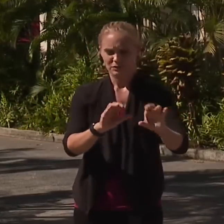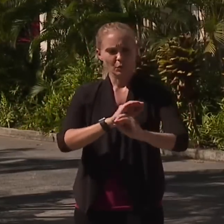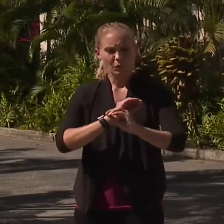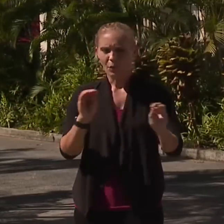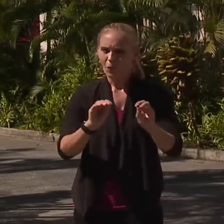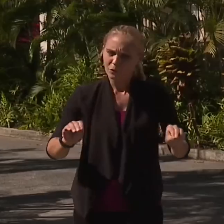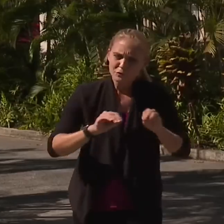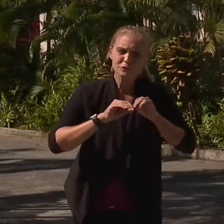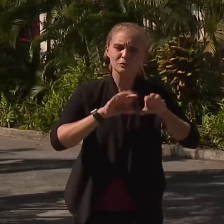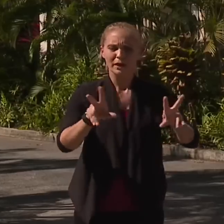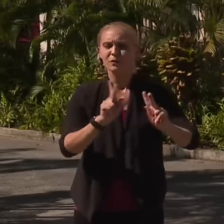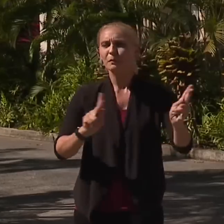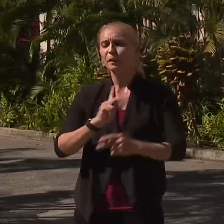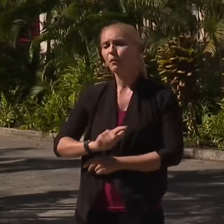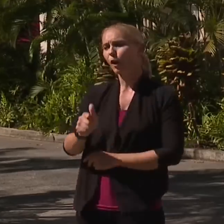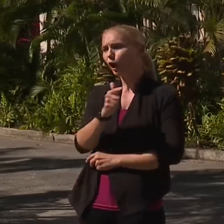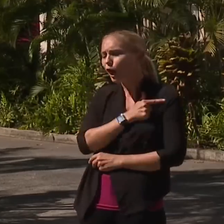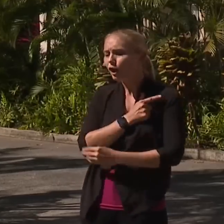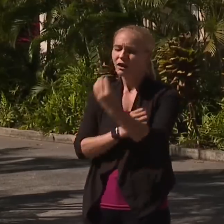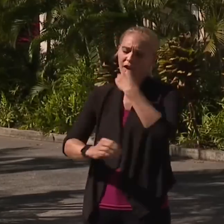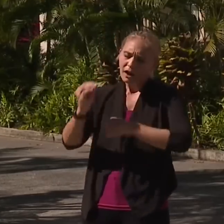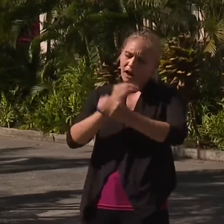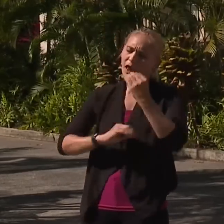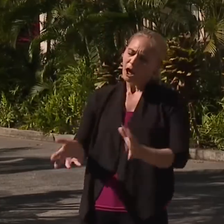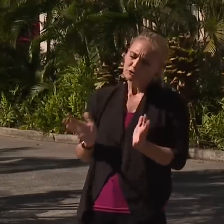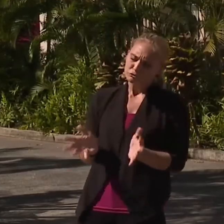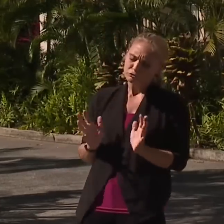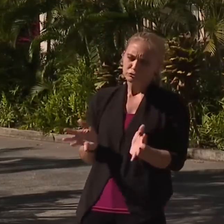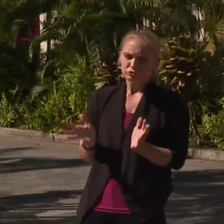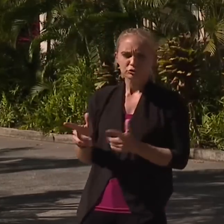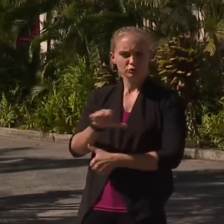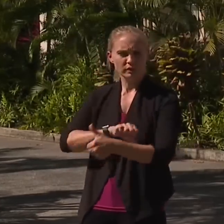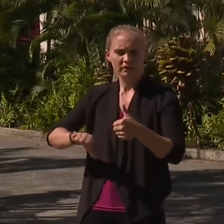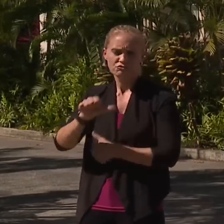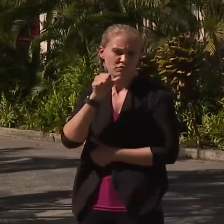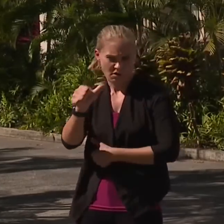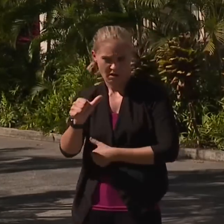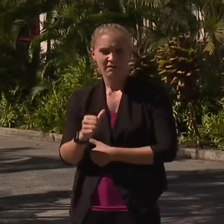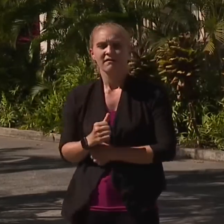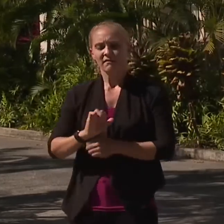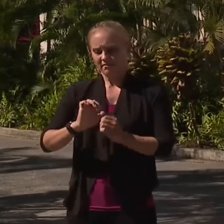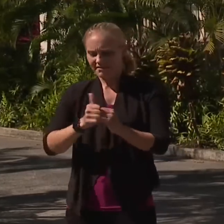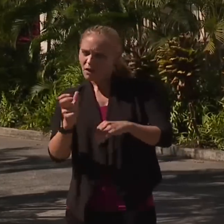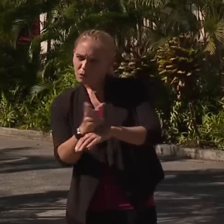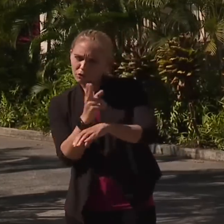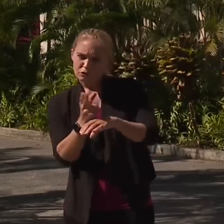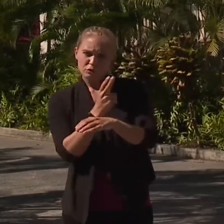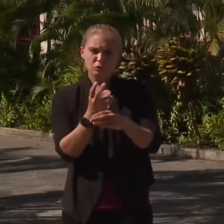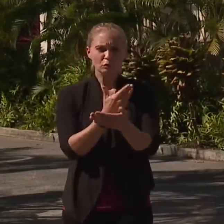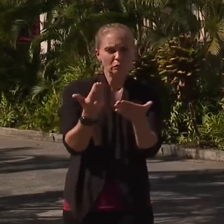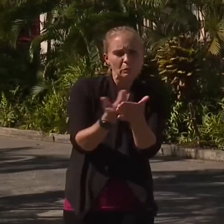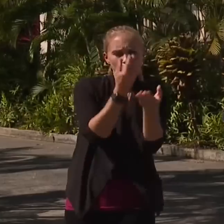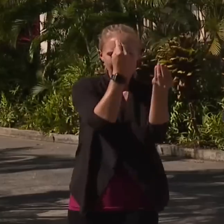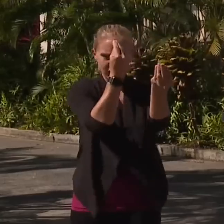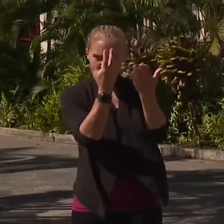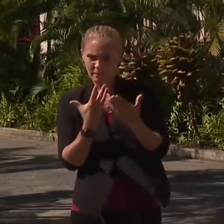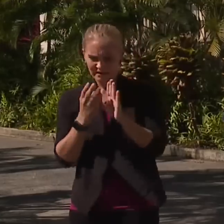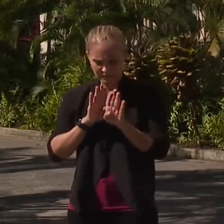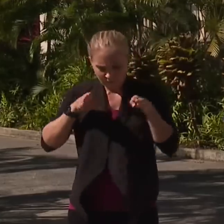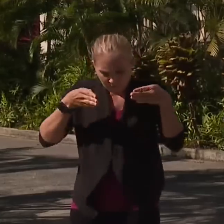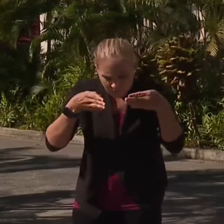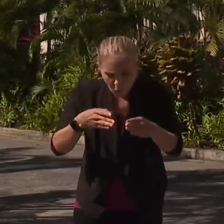where people get more lax in their protocols and sit down and talk together. That's how we're going to use this information and be more strategic in where we